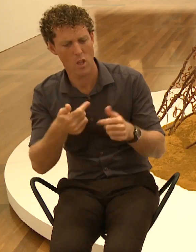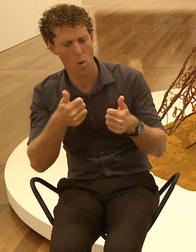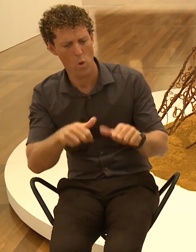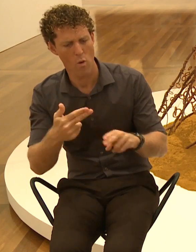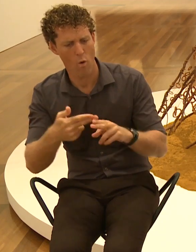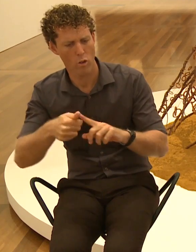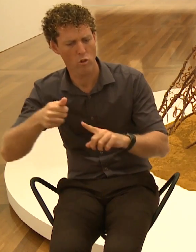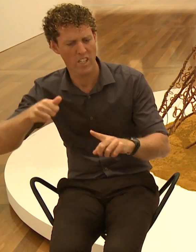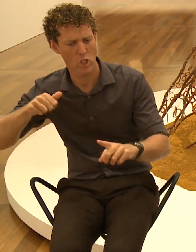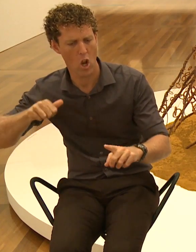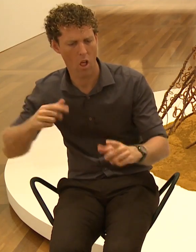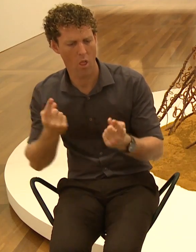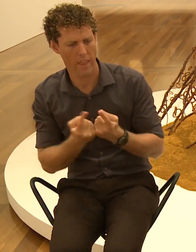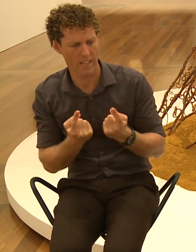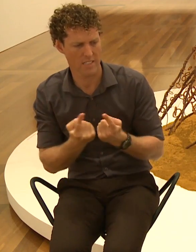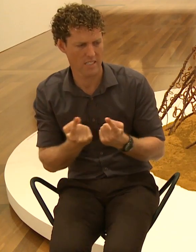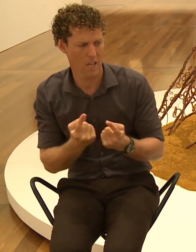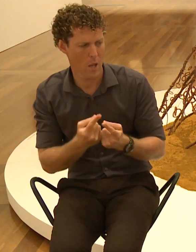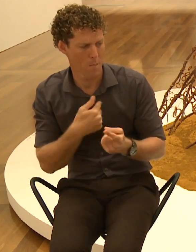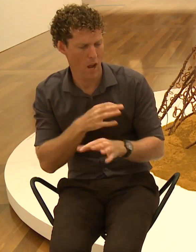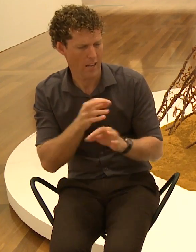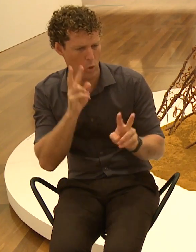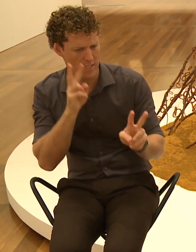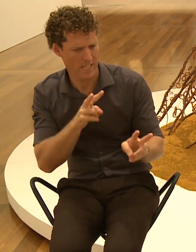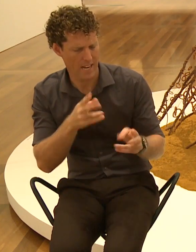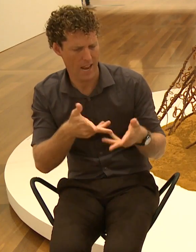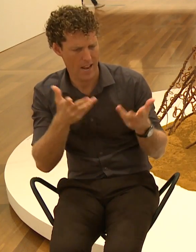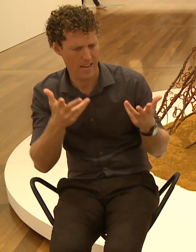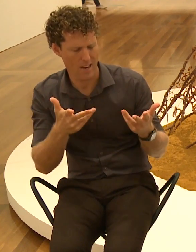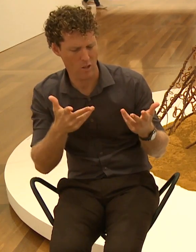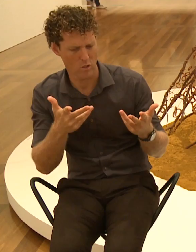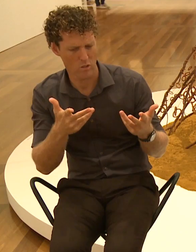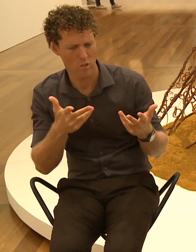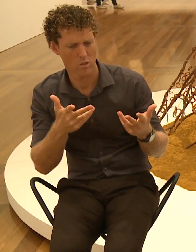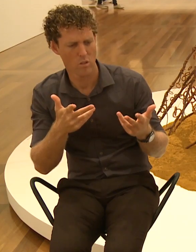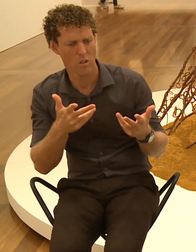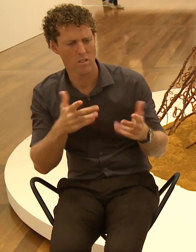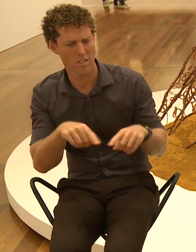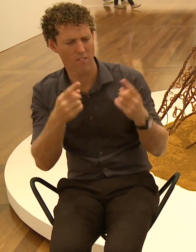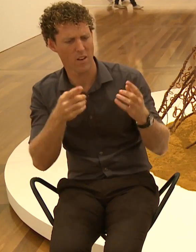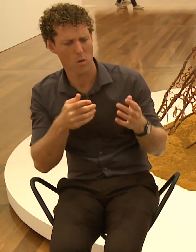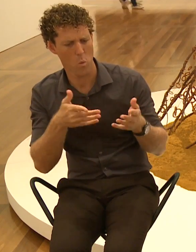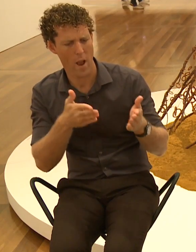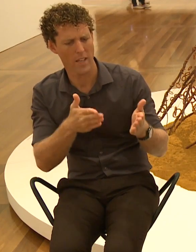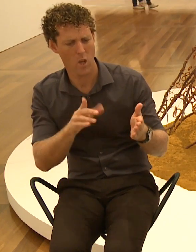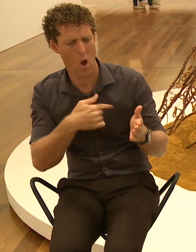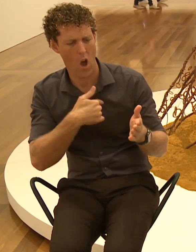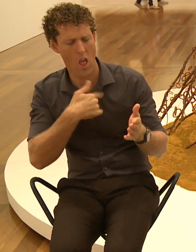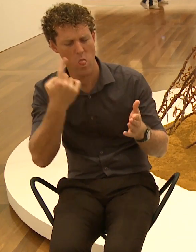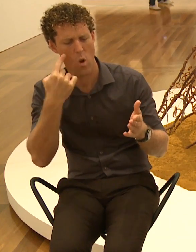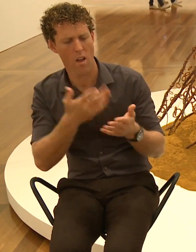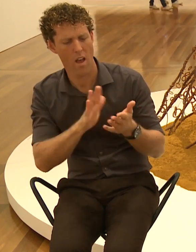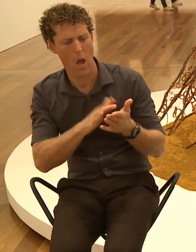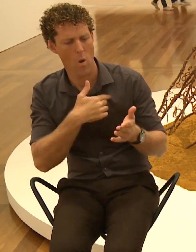but I hadn't seen any, and what I chose to construct